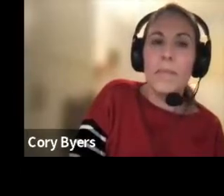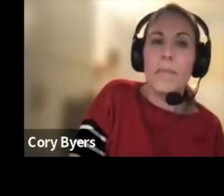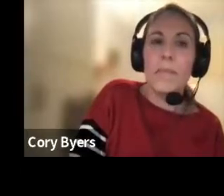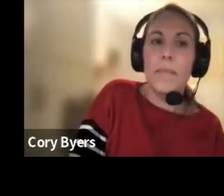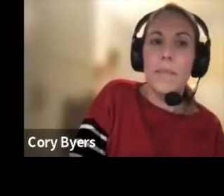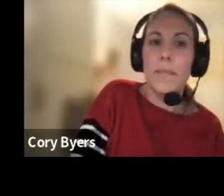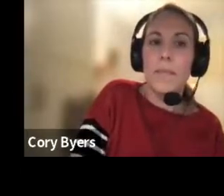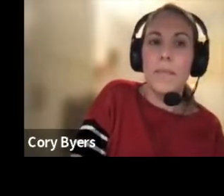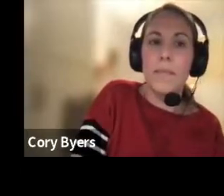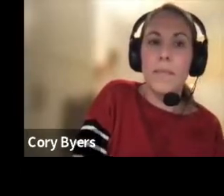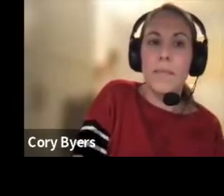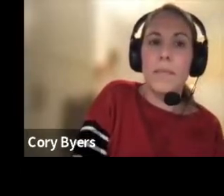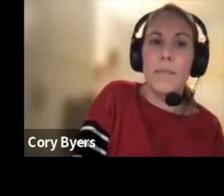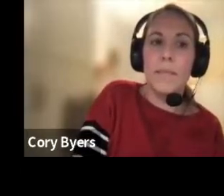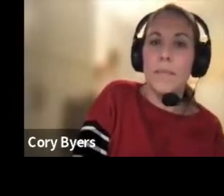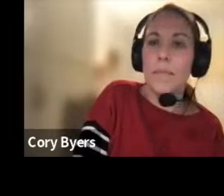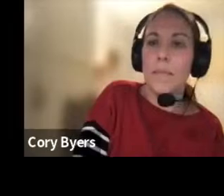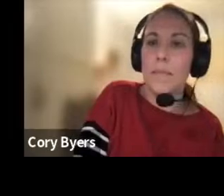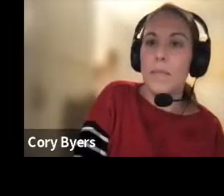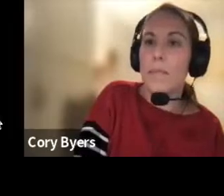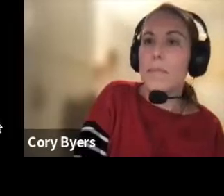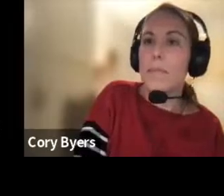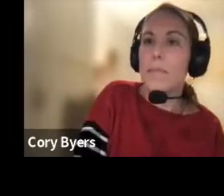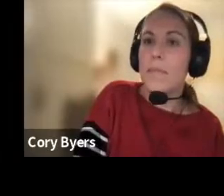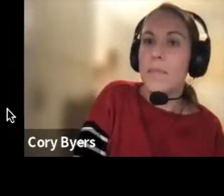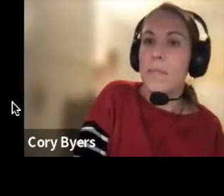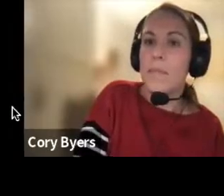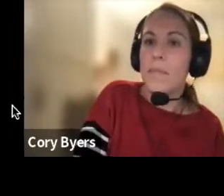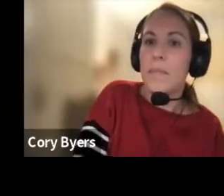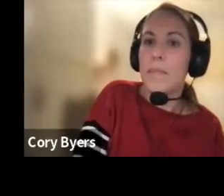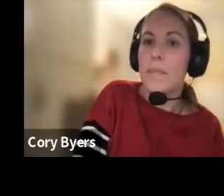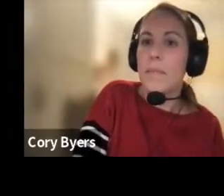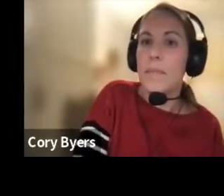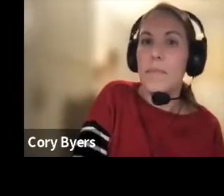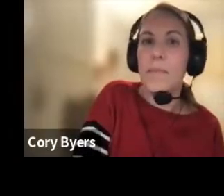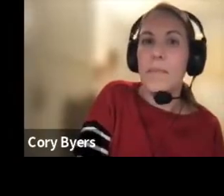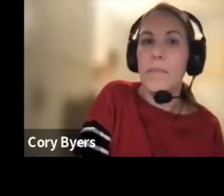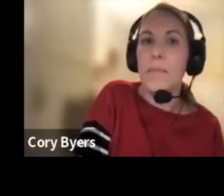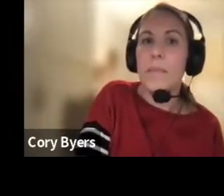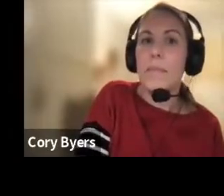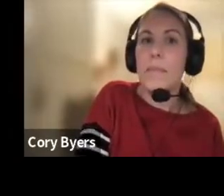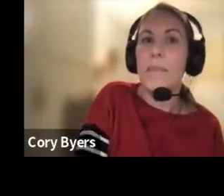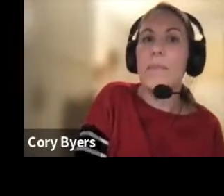que él usa para decirme que lo siente.